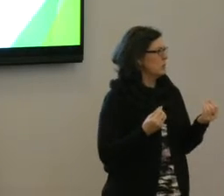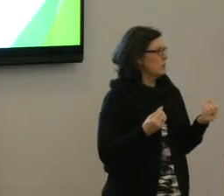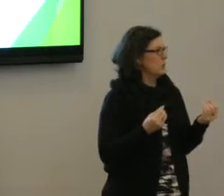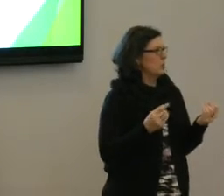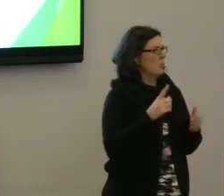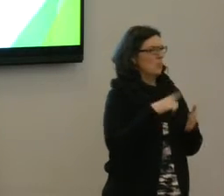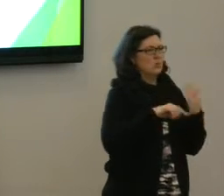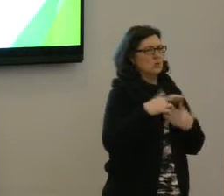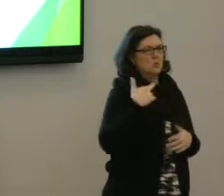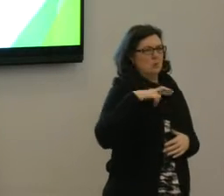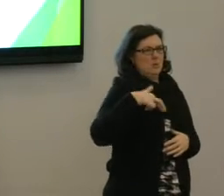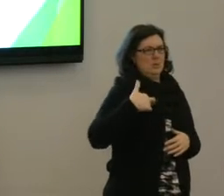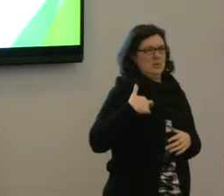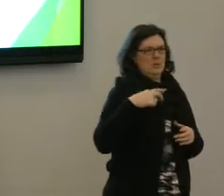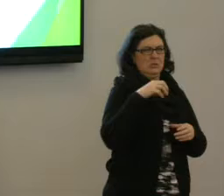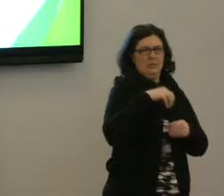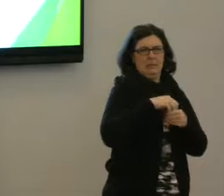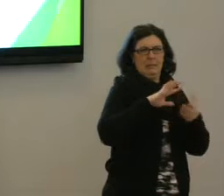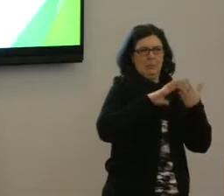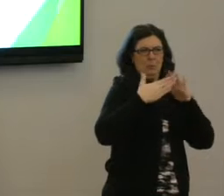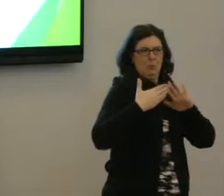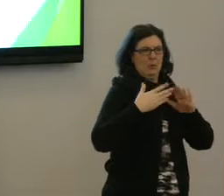got some offerings?